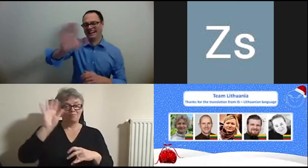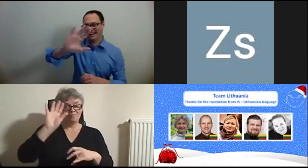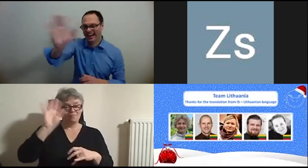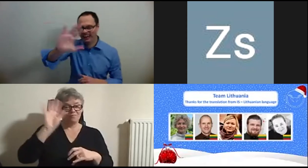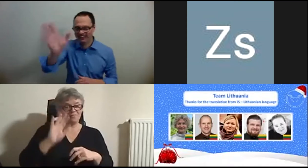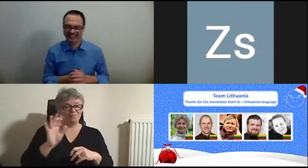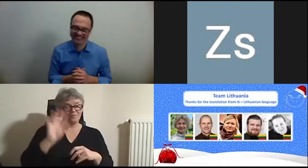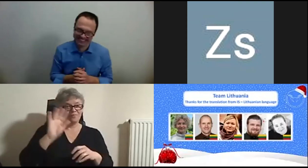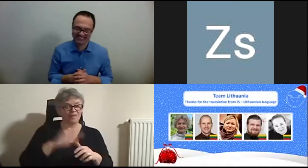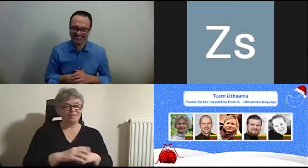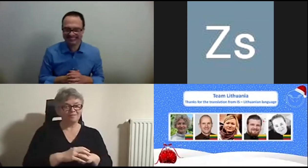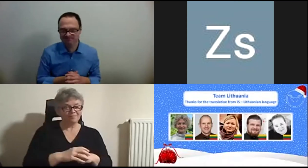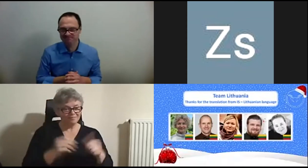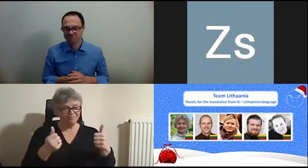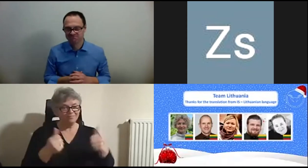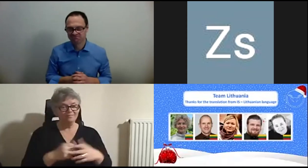Hello again.